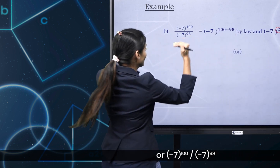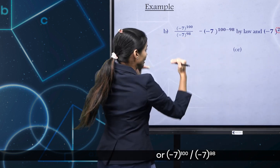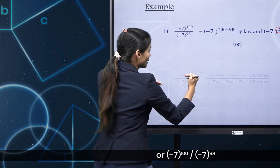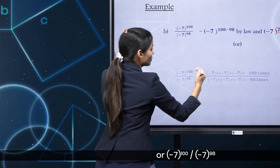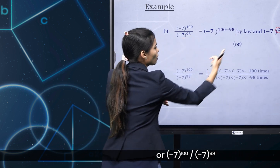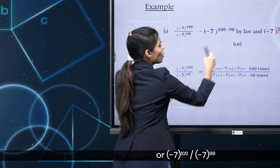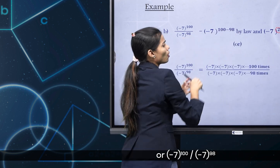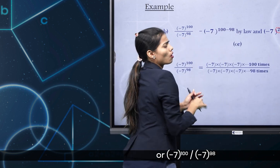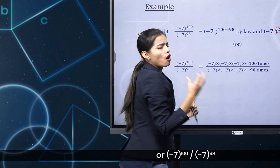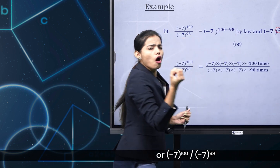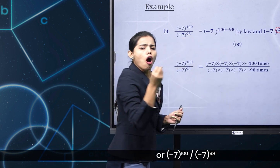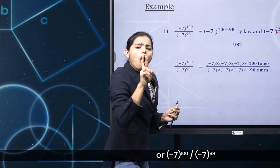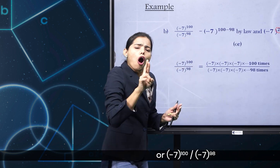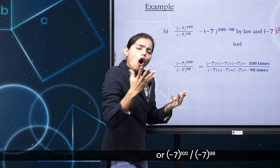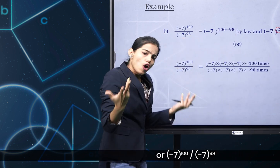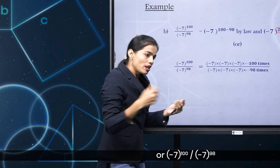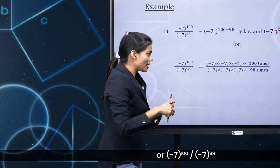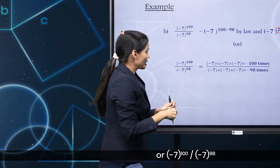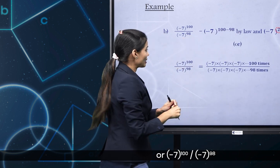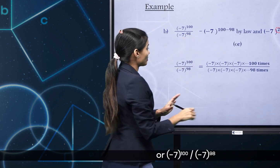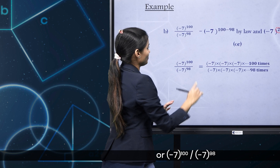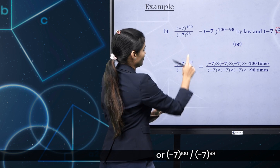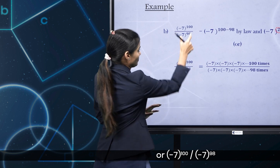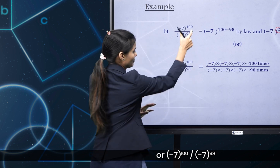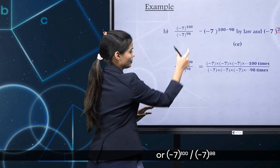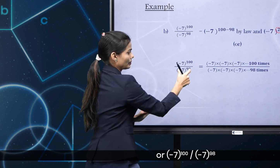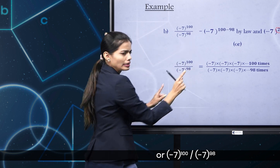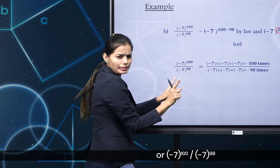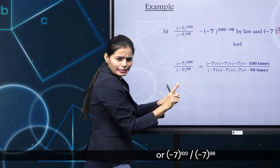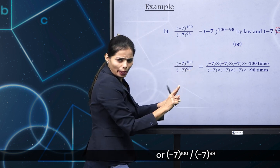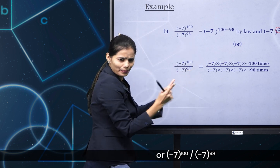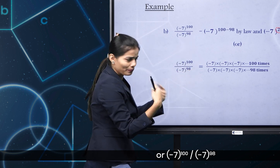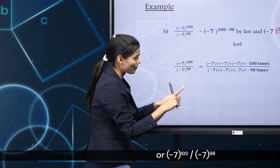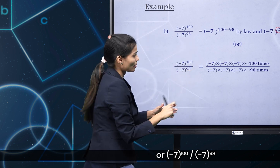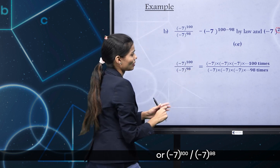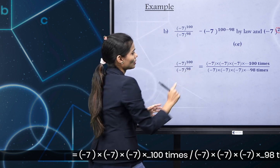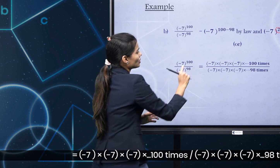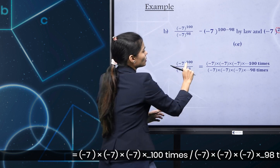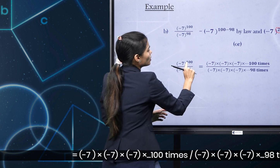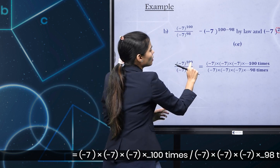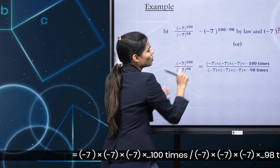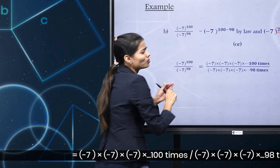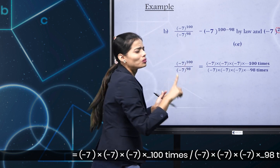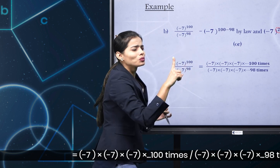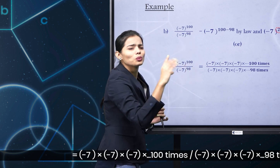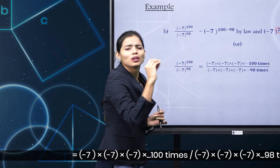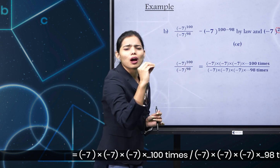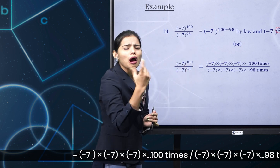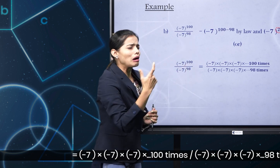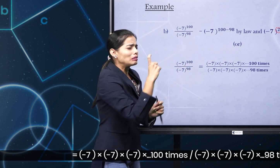Or minus 7 to the power 100 by minus 7 to the power 98 is equal to